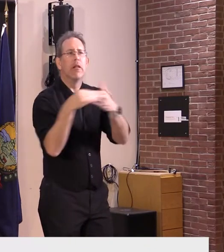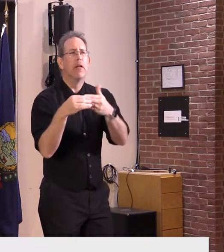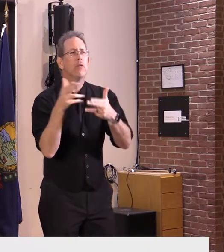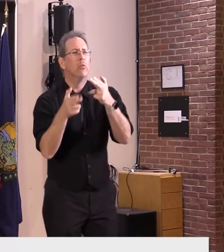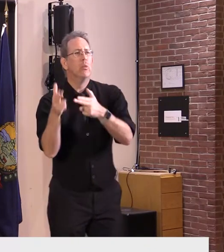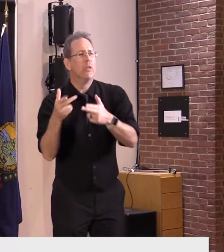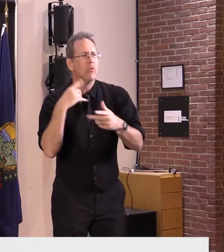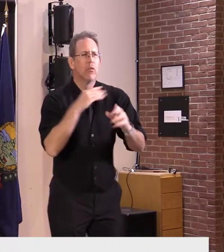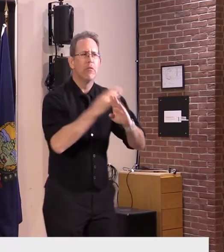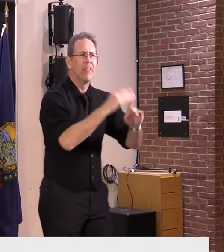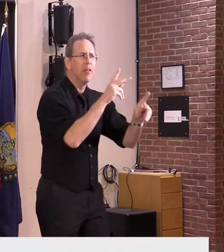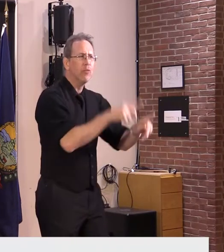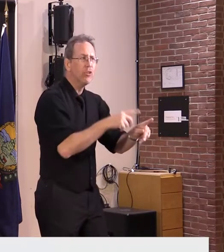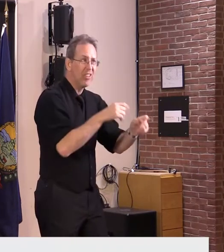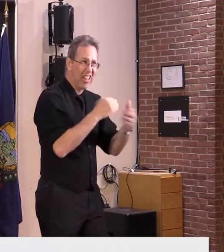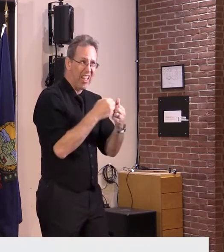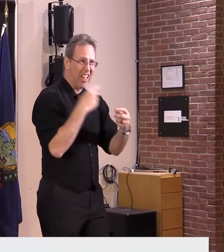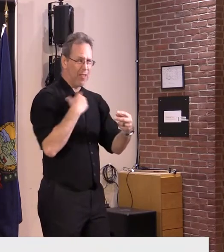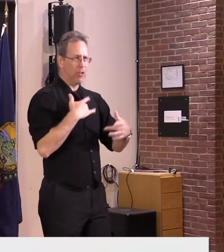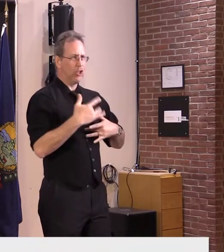That's the first part of the question.